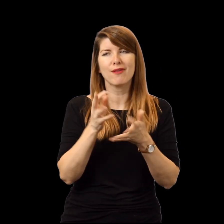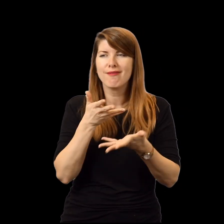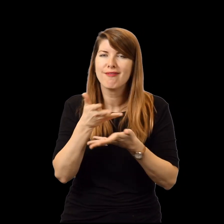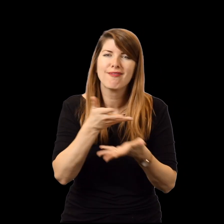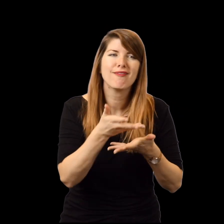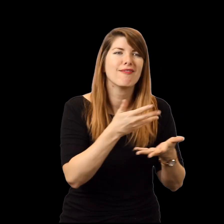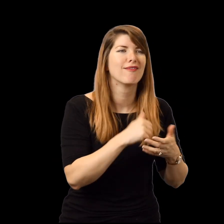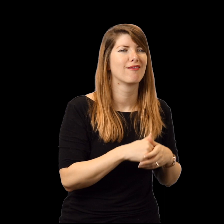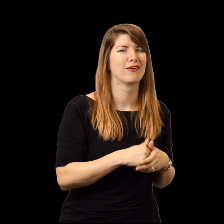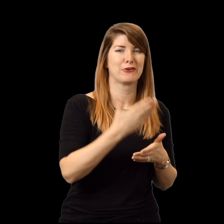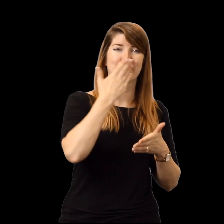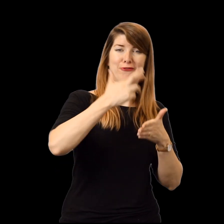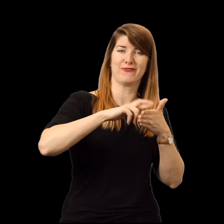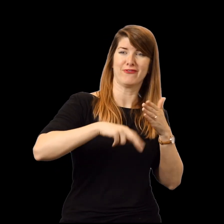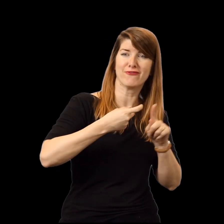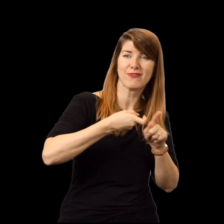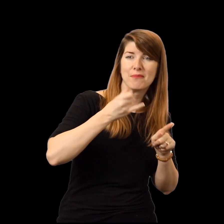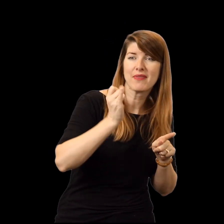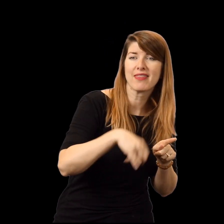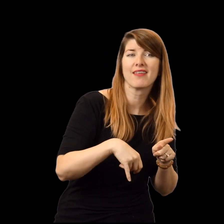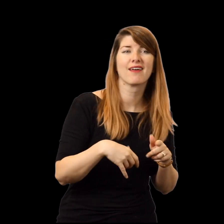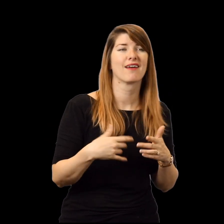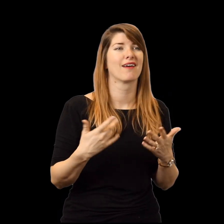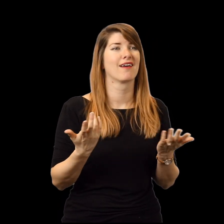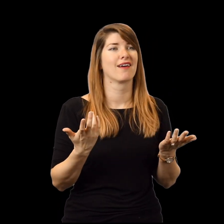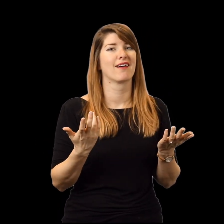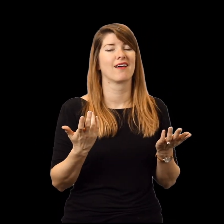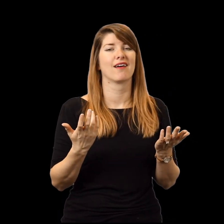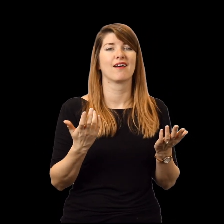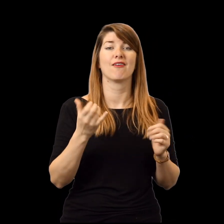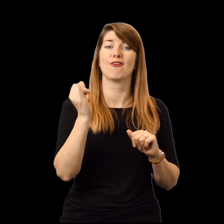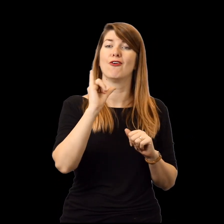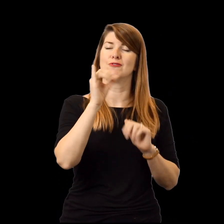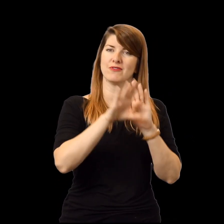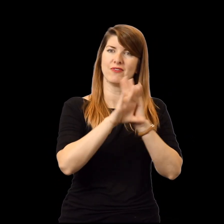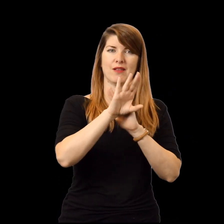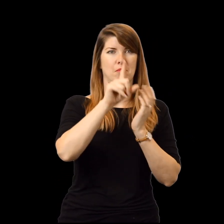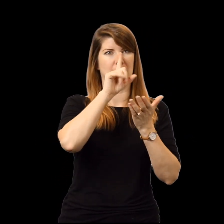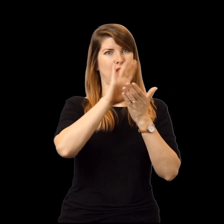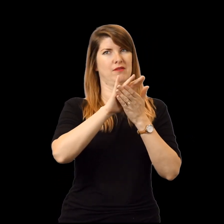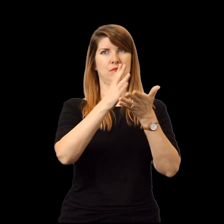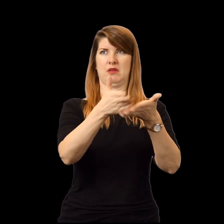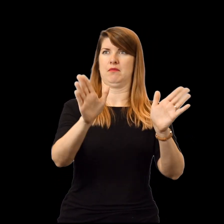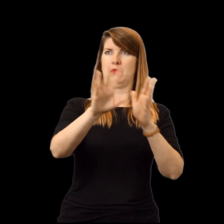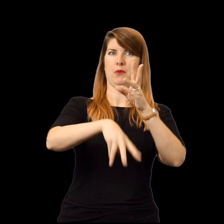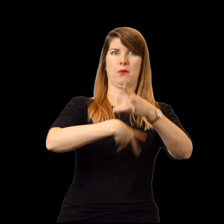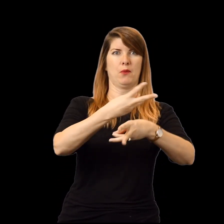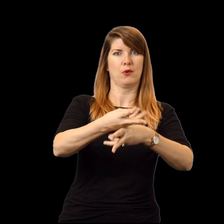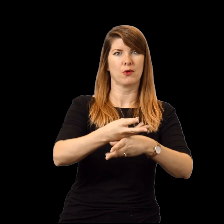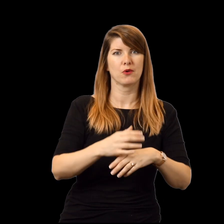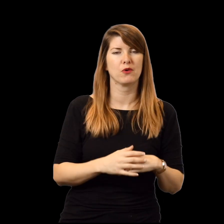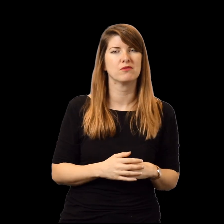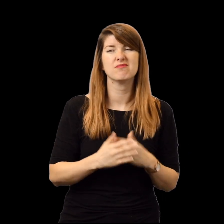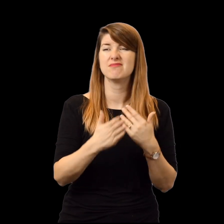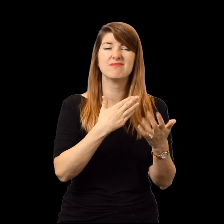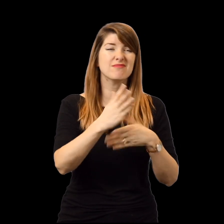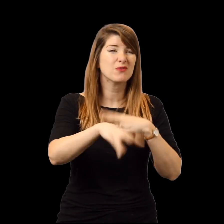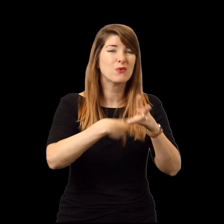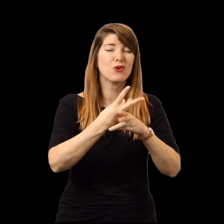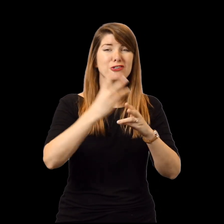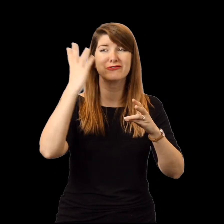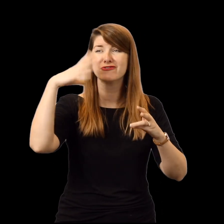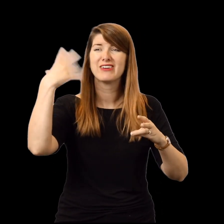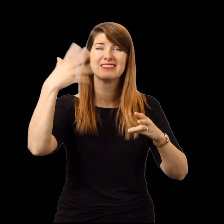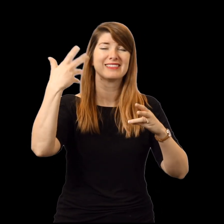in, that good things come from them. And they also develop beliefs about the world, that as crazy